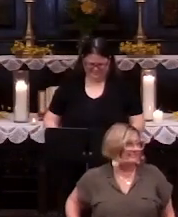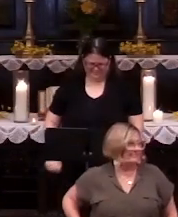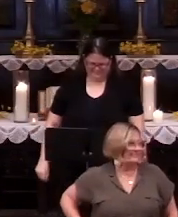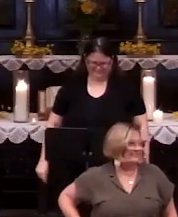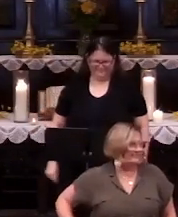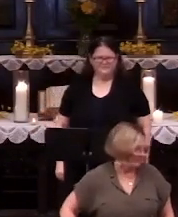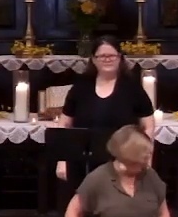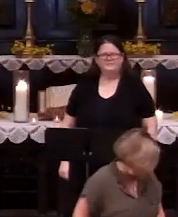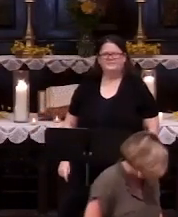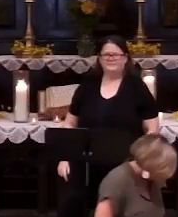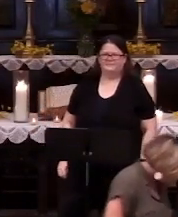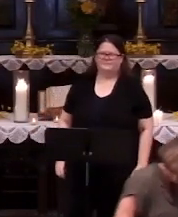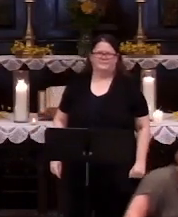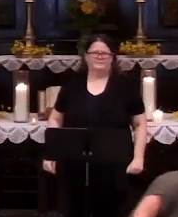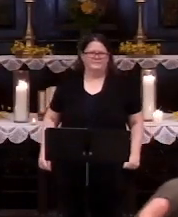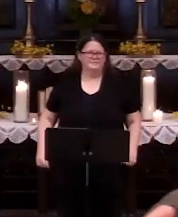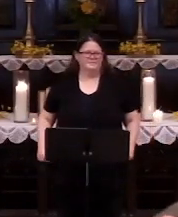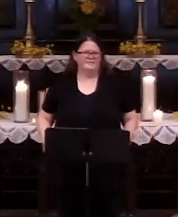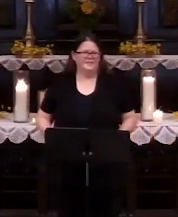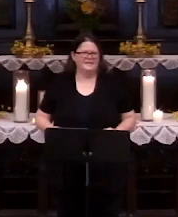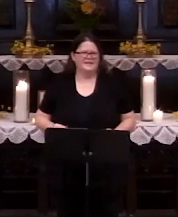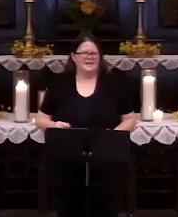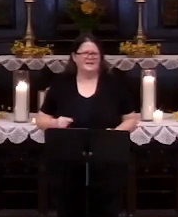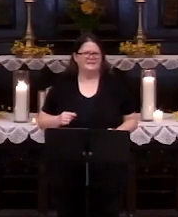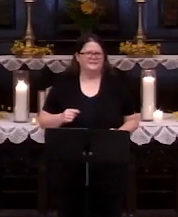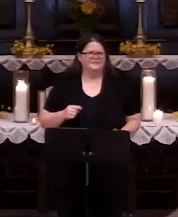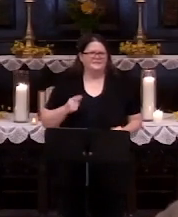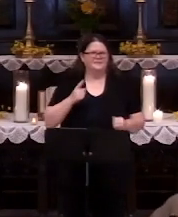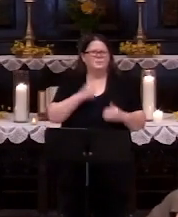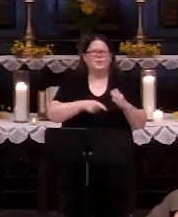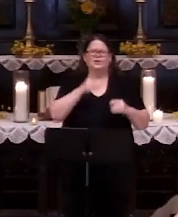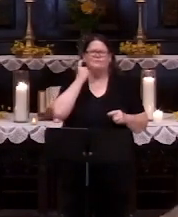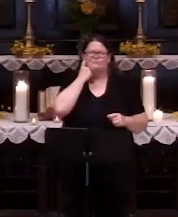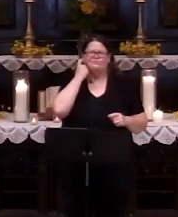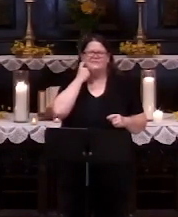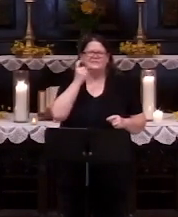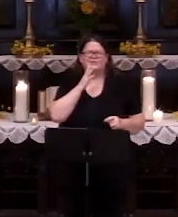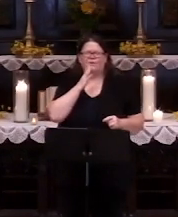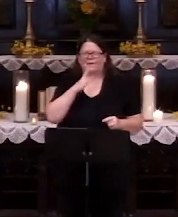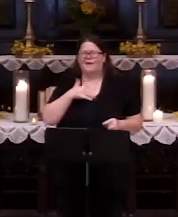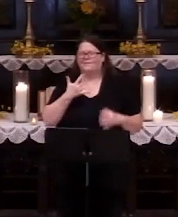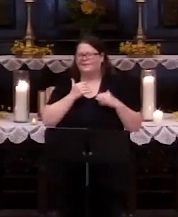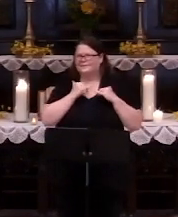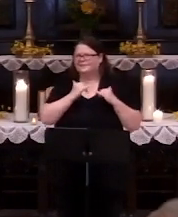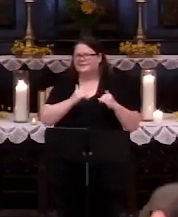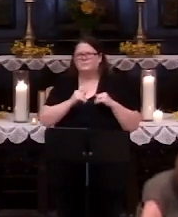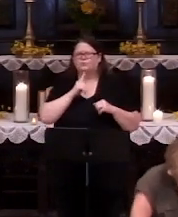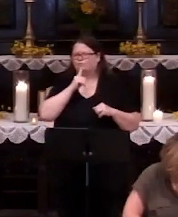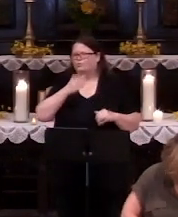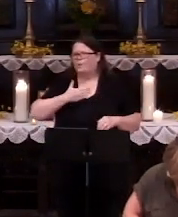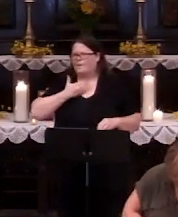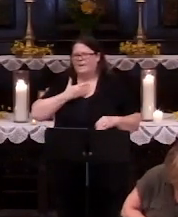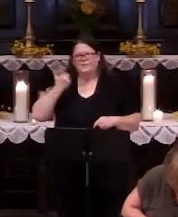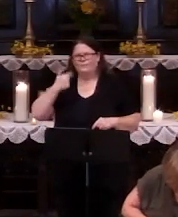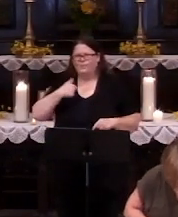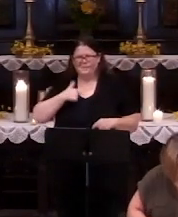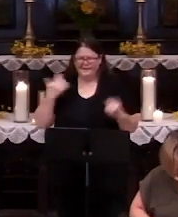All of those things are mutual. It's been such an unexpected joy to even be here